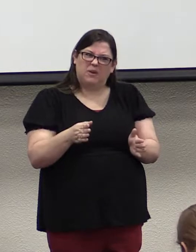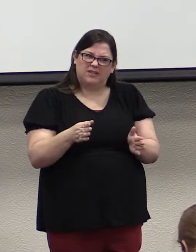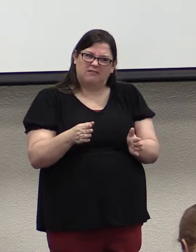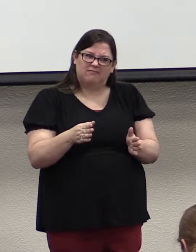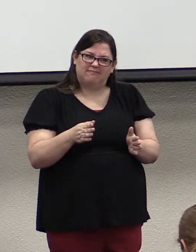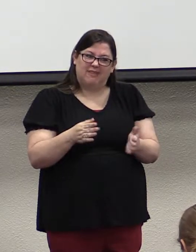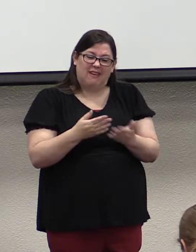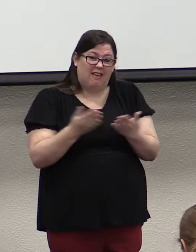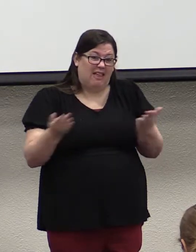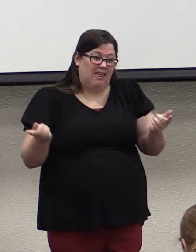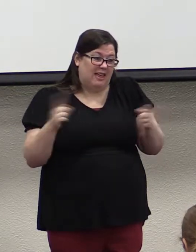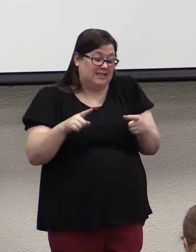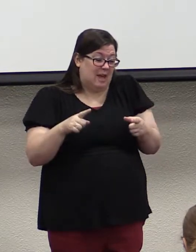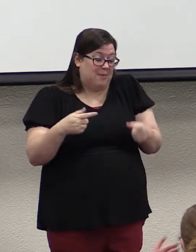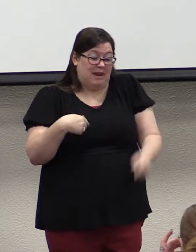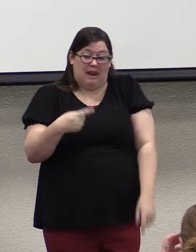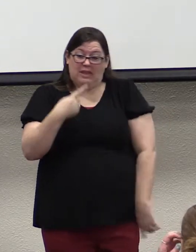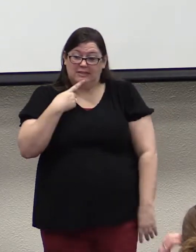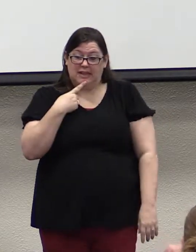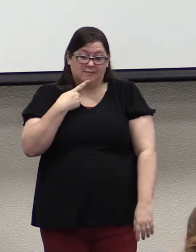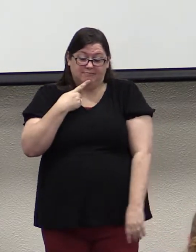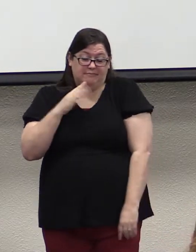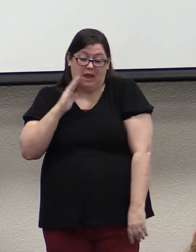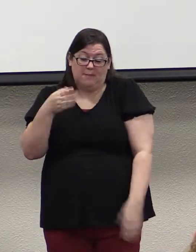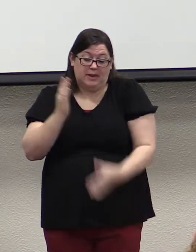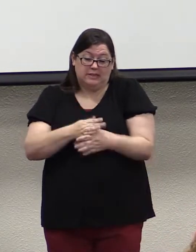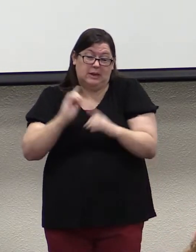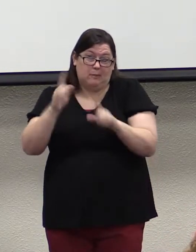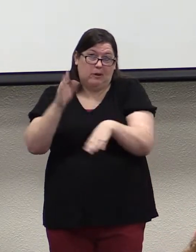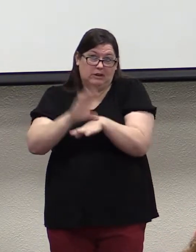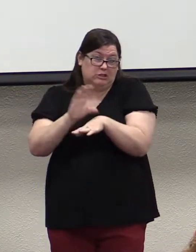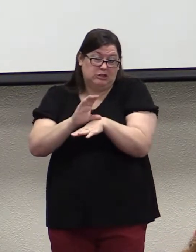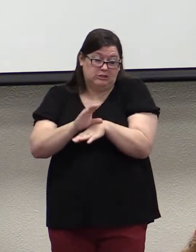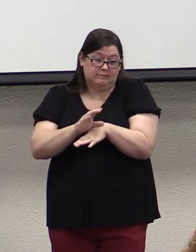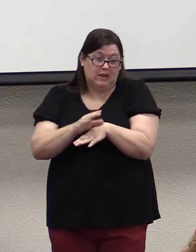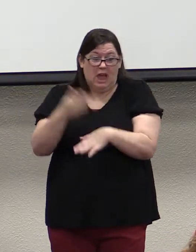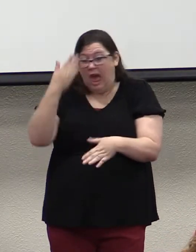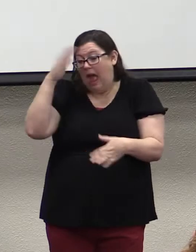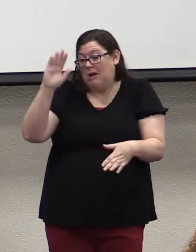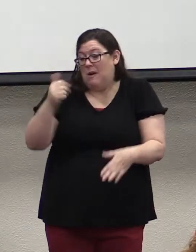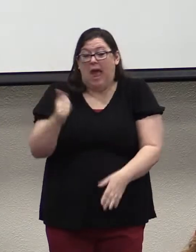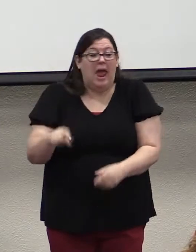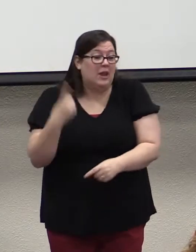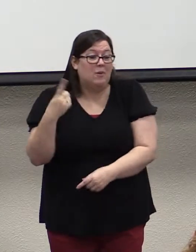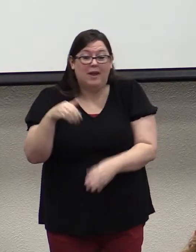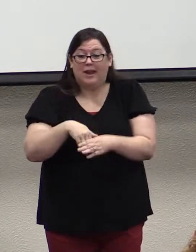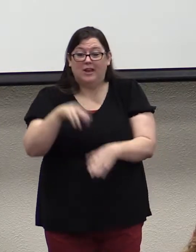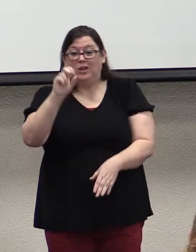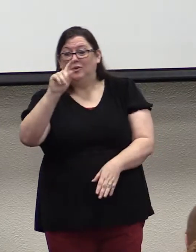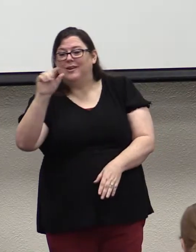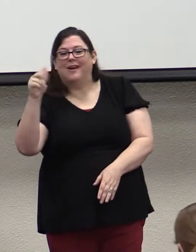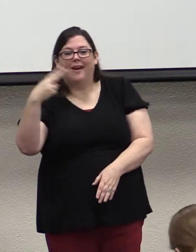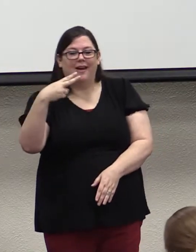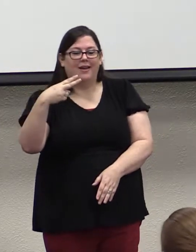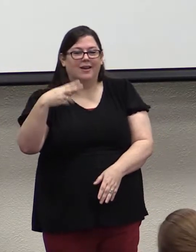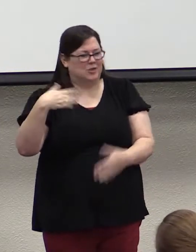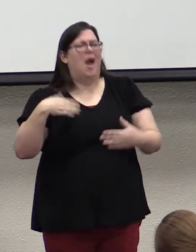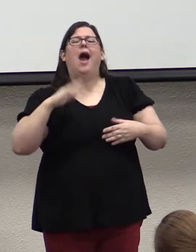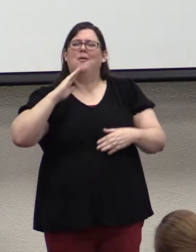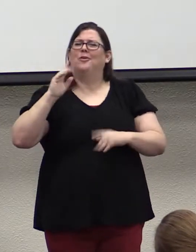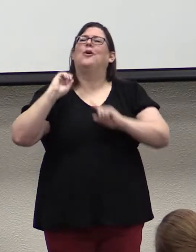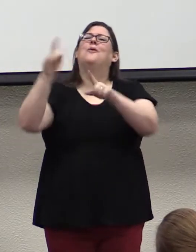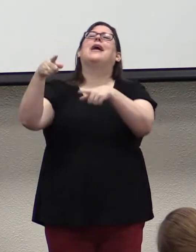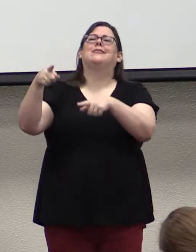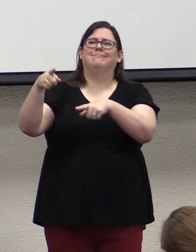I'm just going to stop going to church. I'm going to go somewhere. I don't know anybody in Utah. I'm going to Utah because I don't know anybody that lives over there.